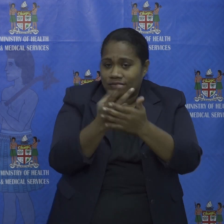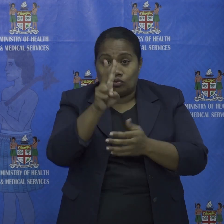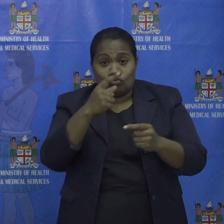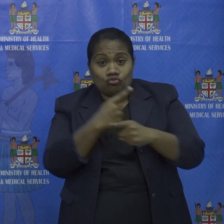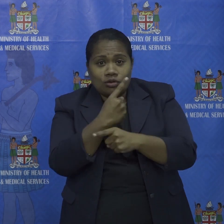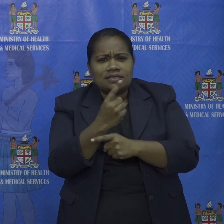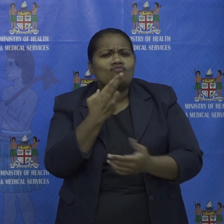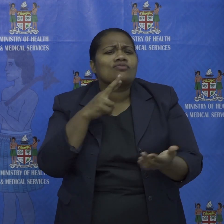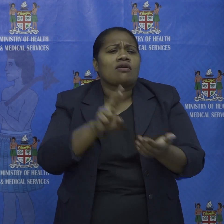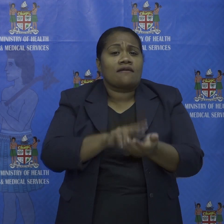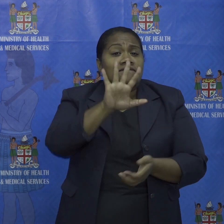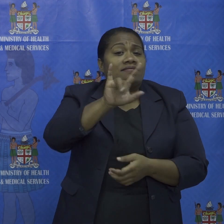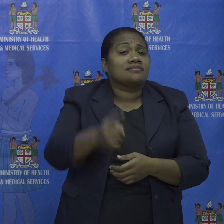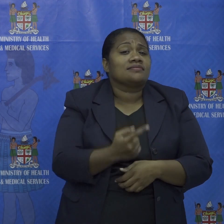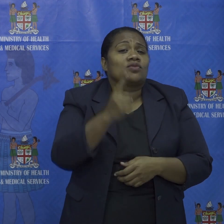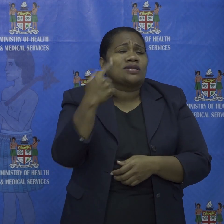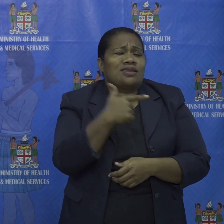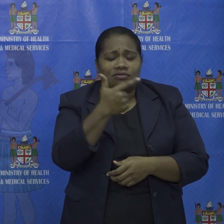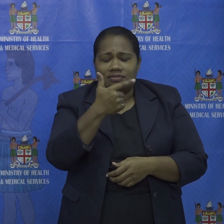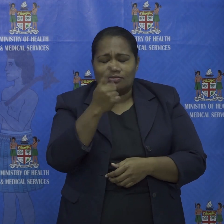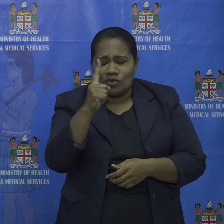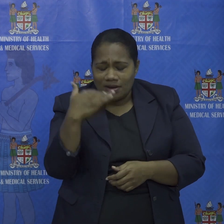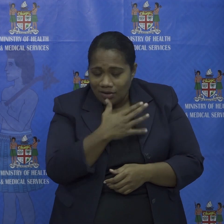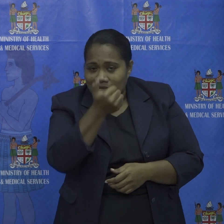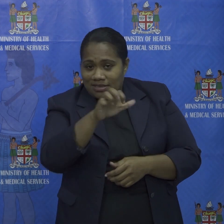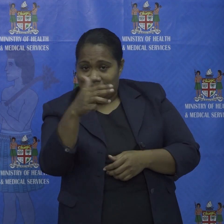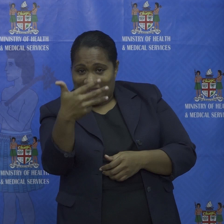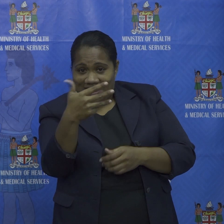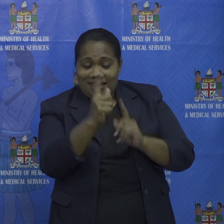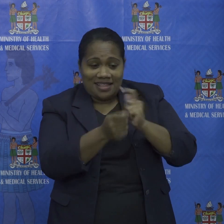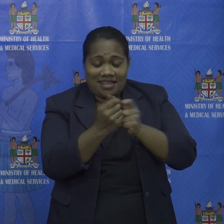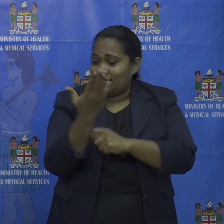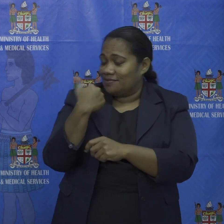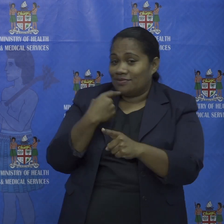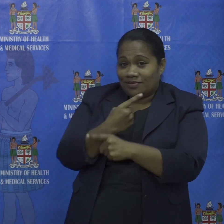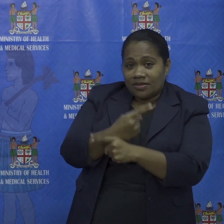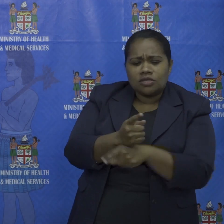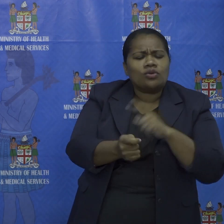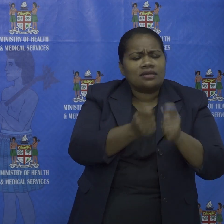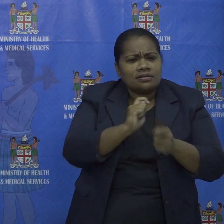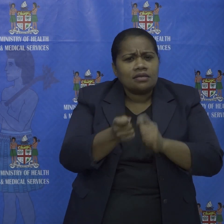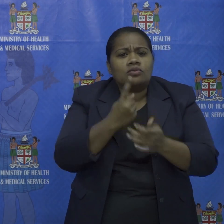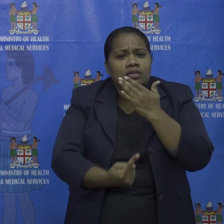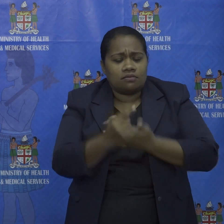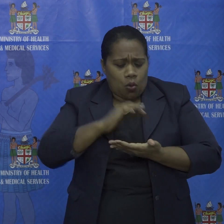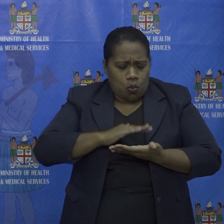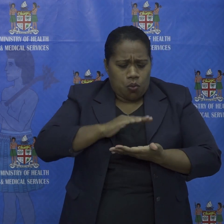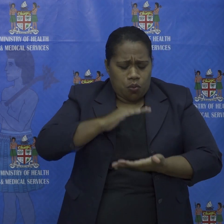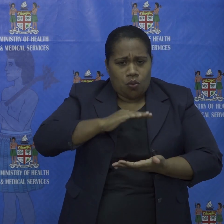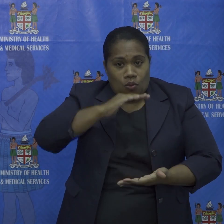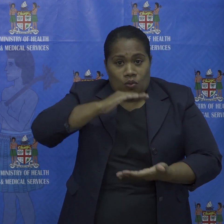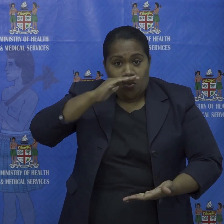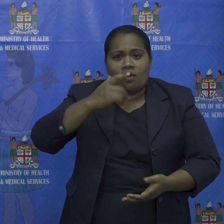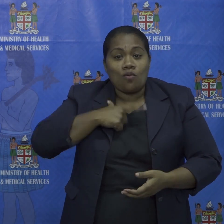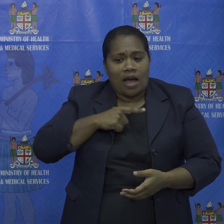of 5,169 tests done last week. So testing, of course, has increased in line with our response to the